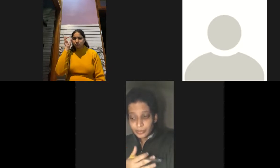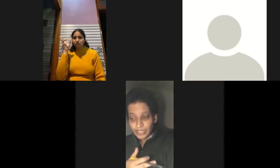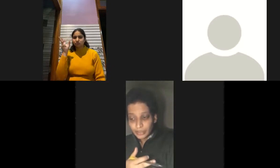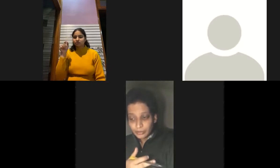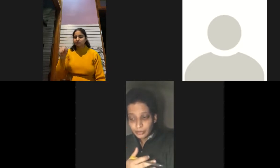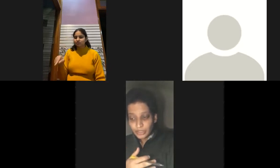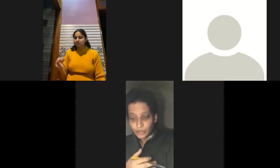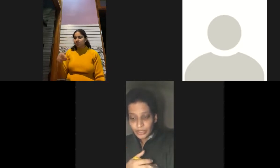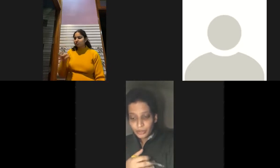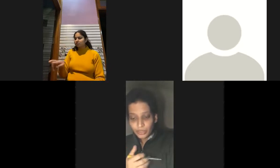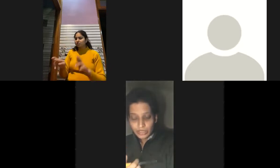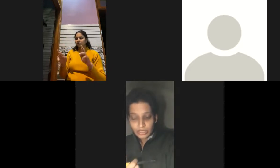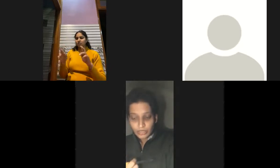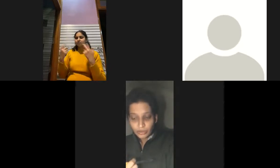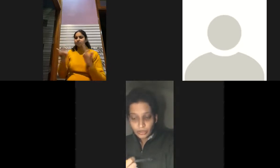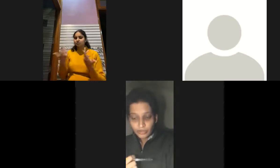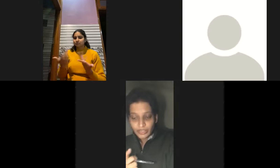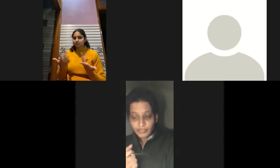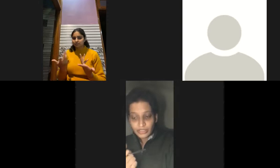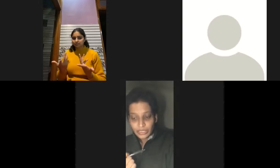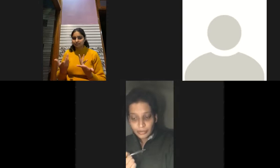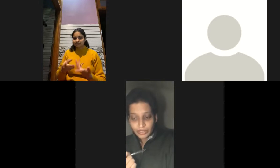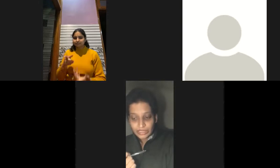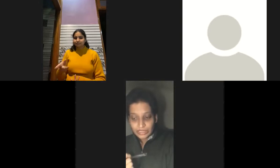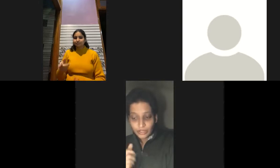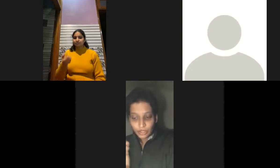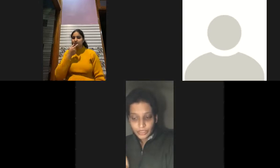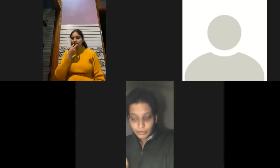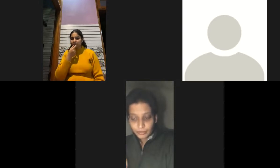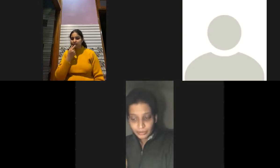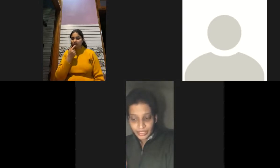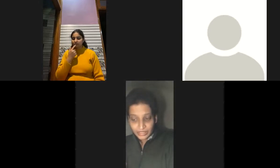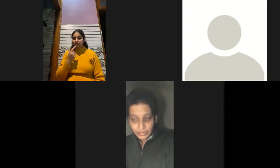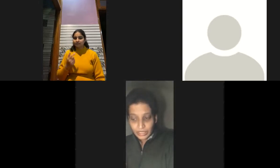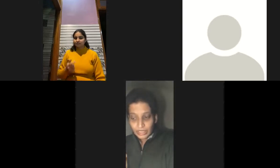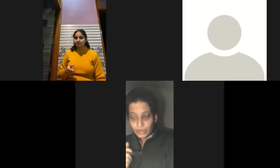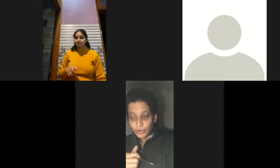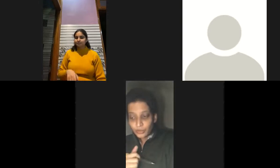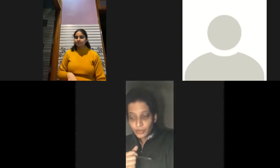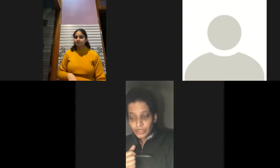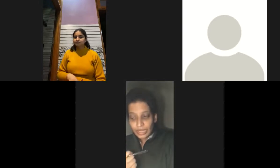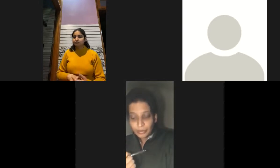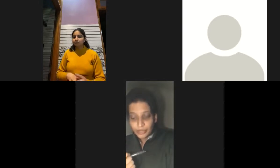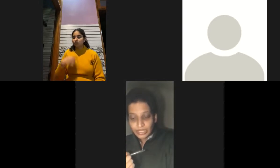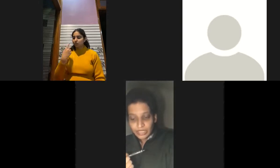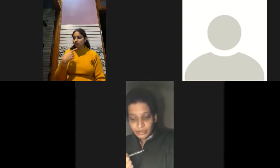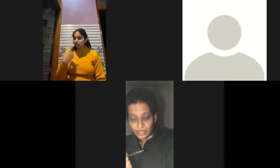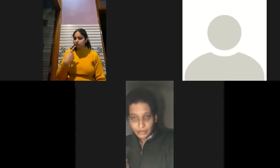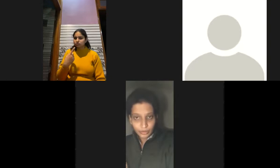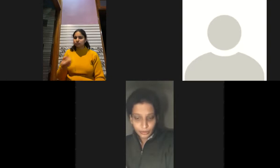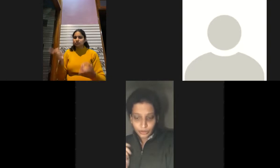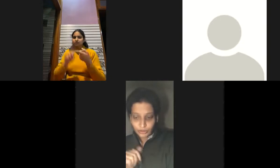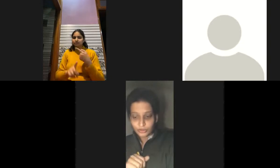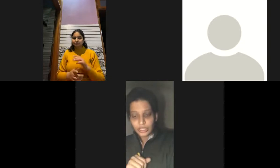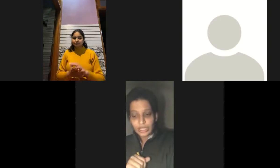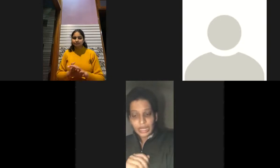I expect but to be a morsel in the mouth of the first among these enormous barbarians who would happen to seize me?"